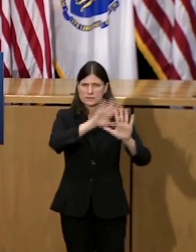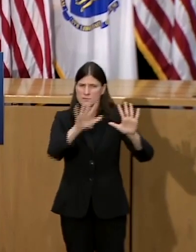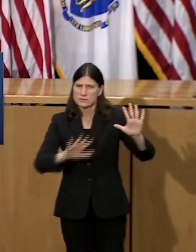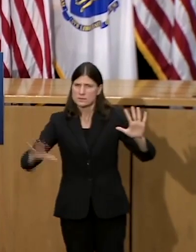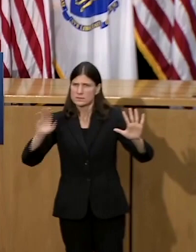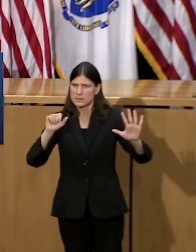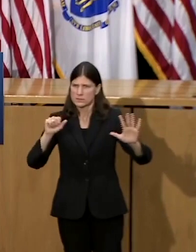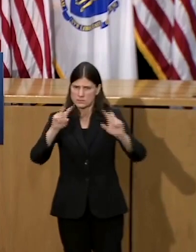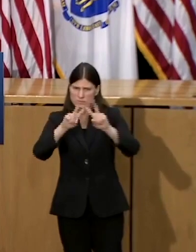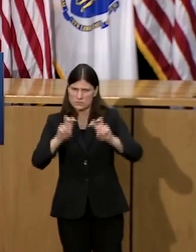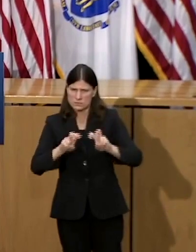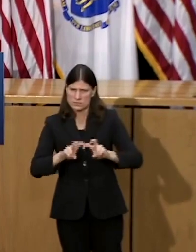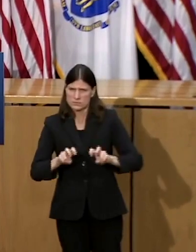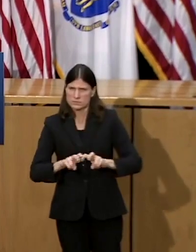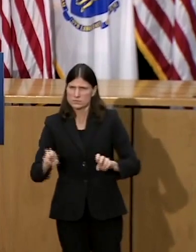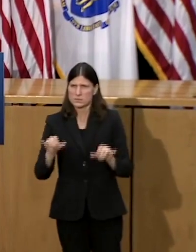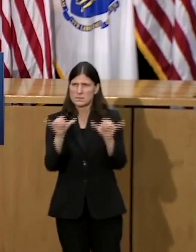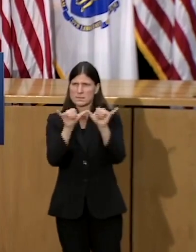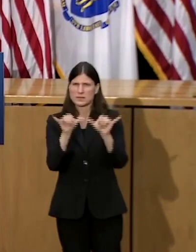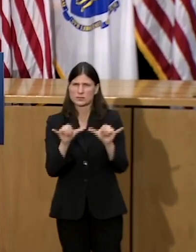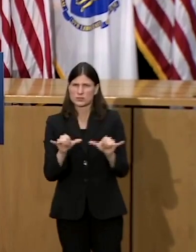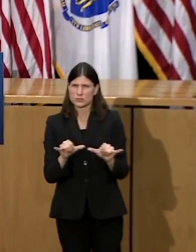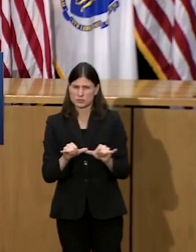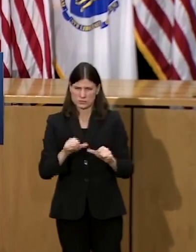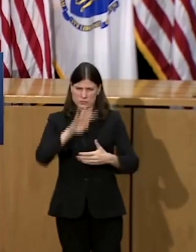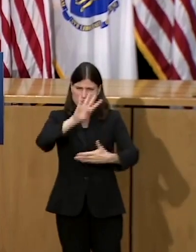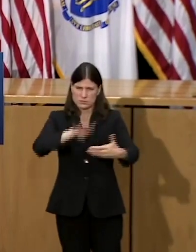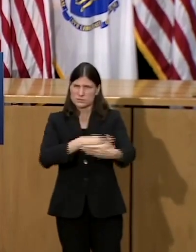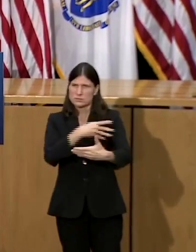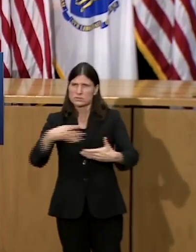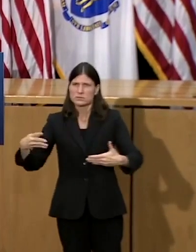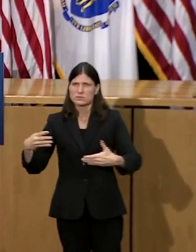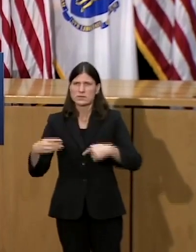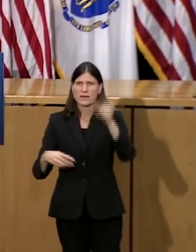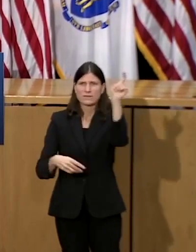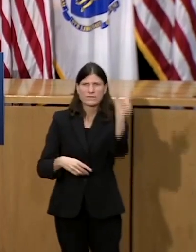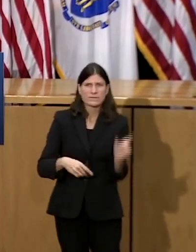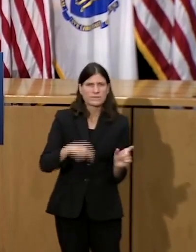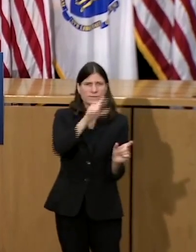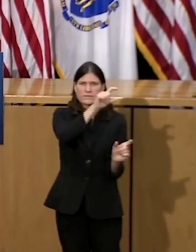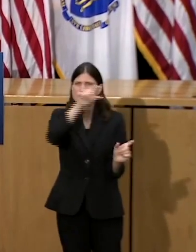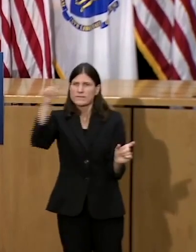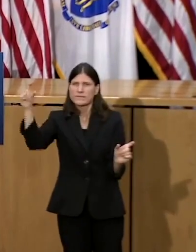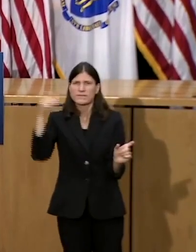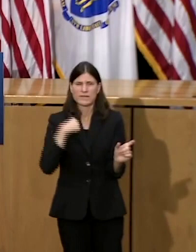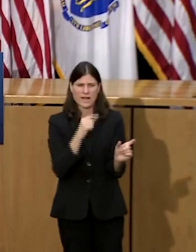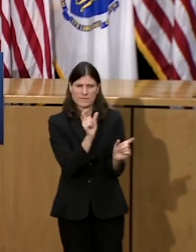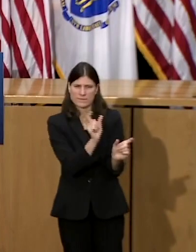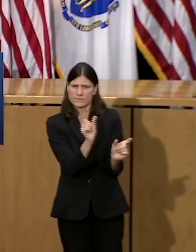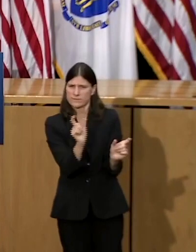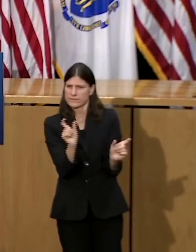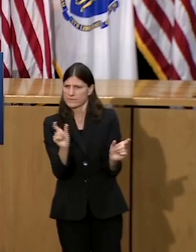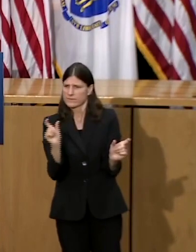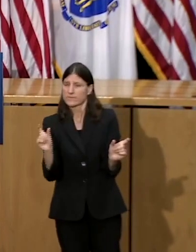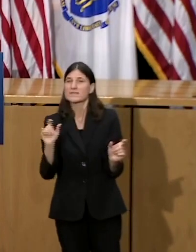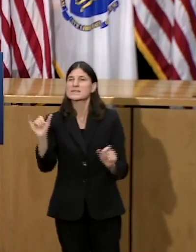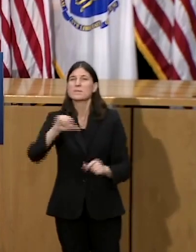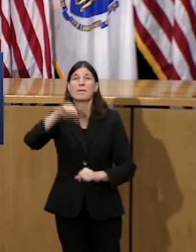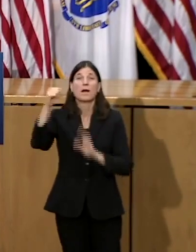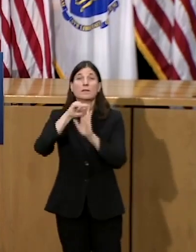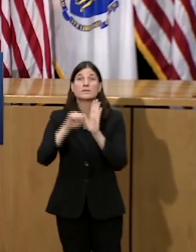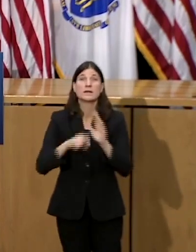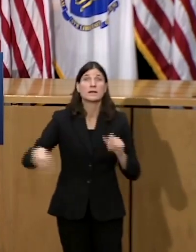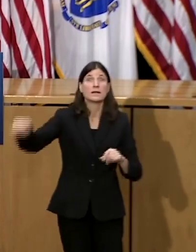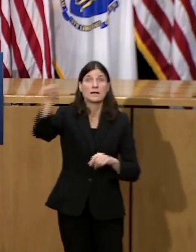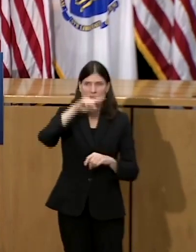data than we did before. Since day one, we've said that our decisions would be guided by public health data, and these two improvements